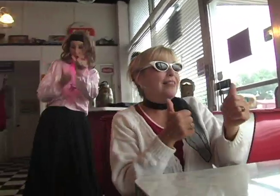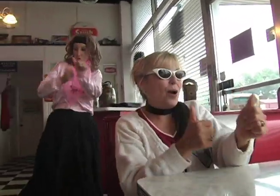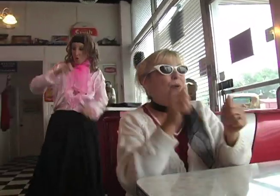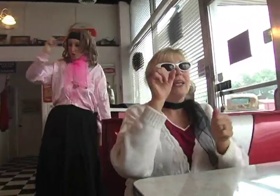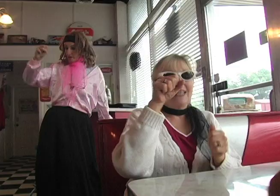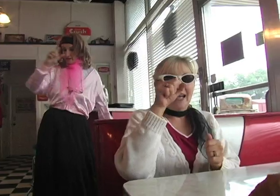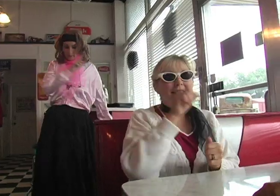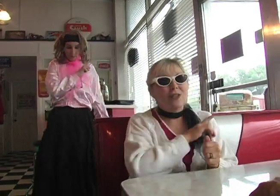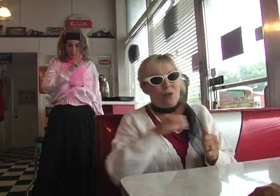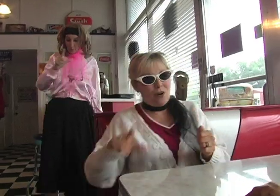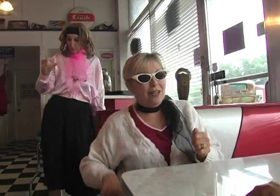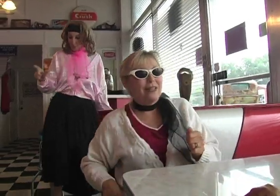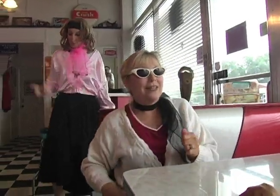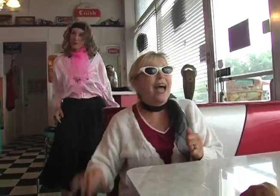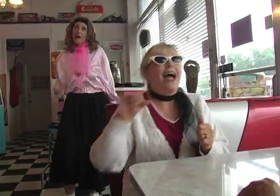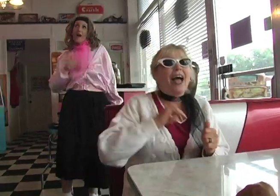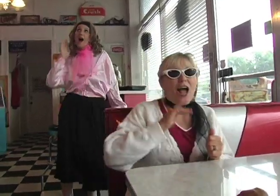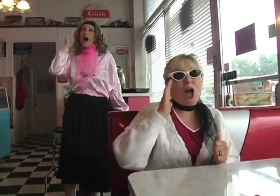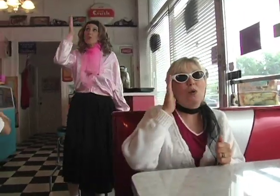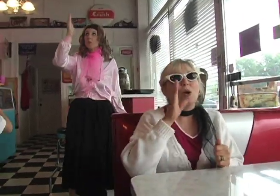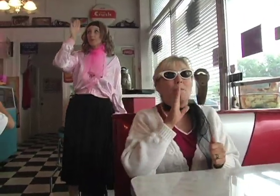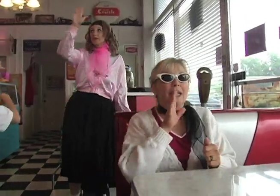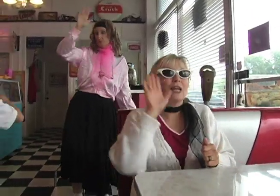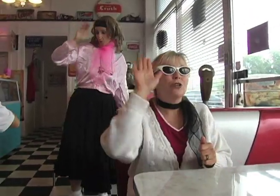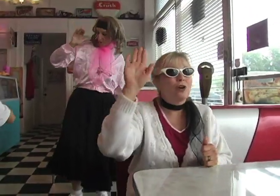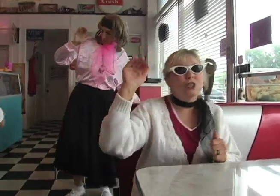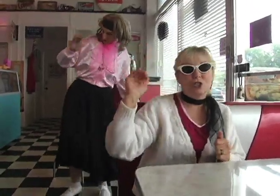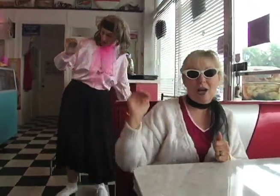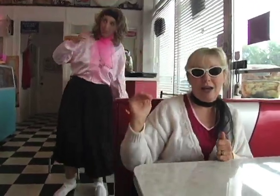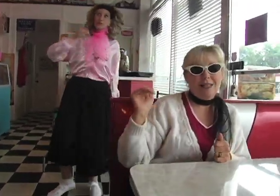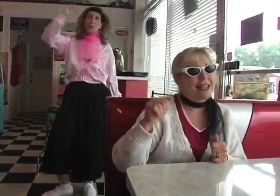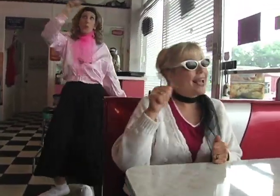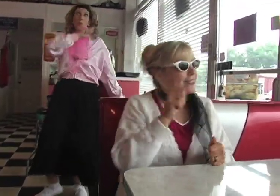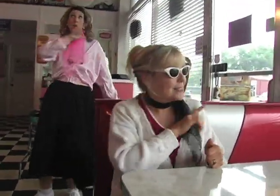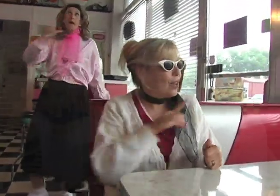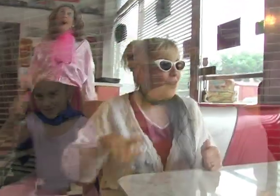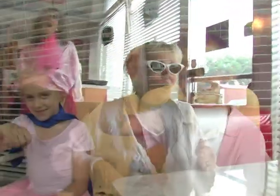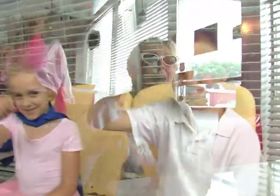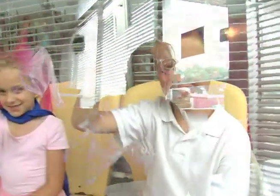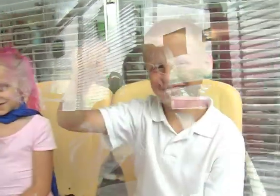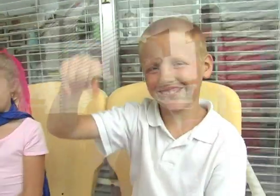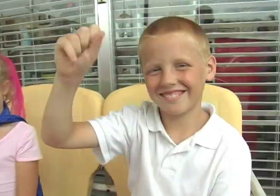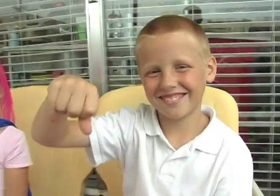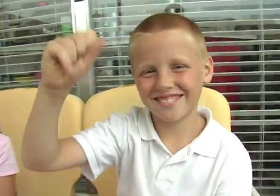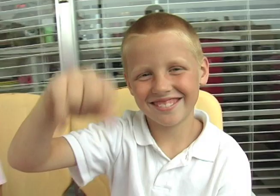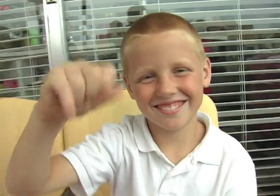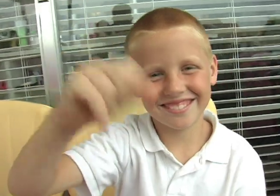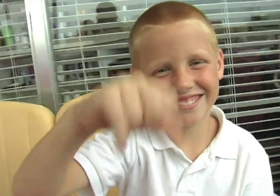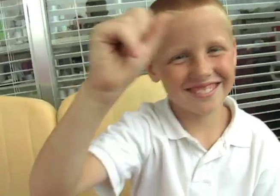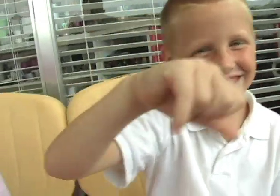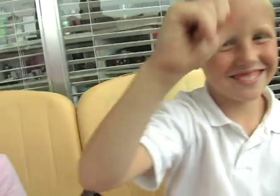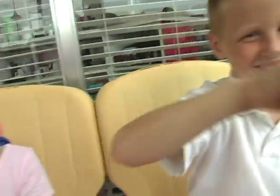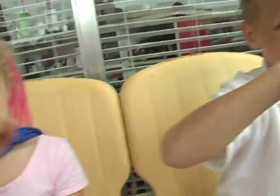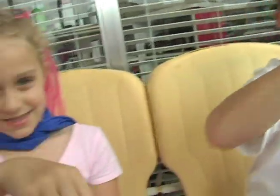I will be your